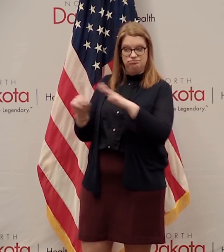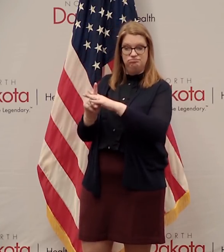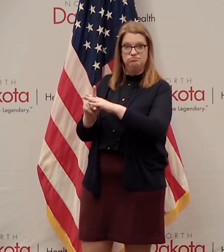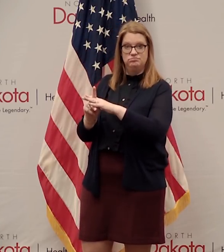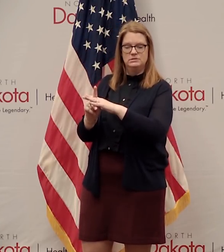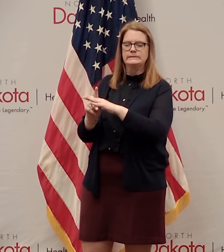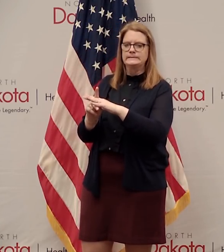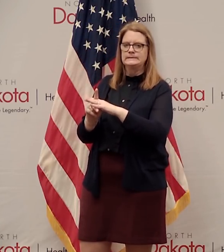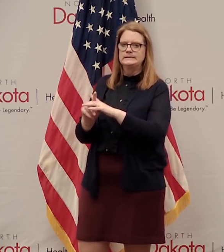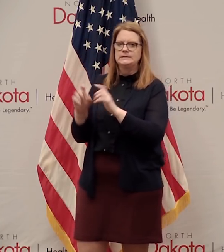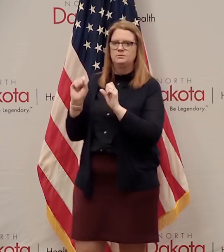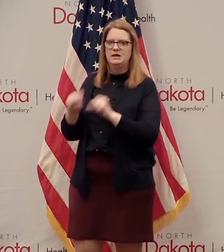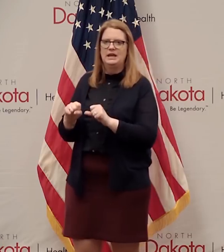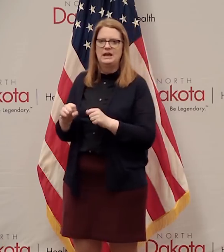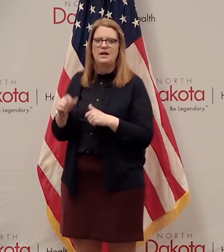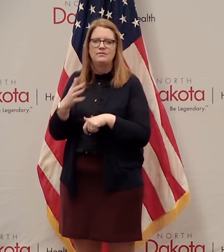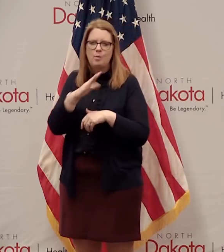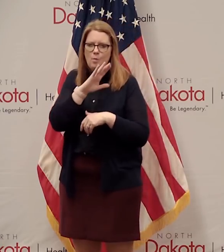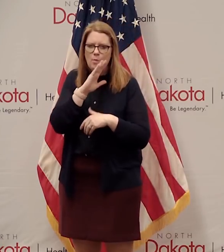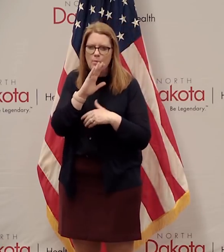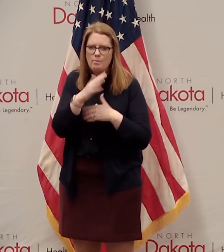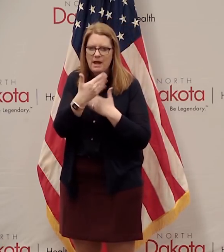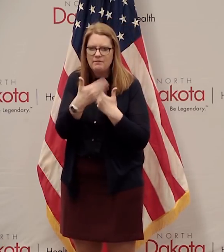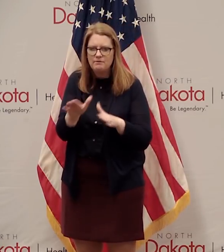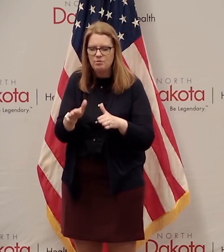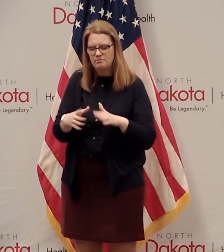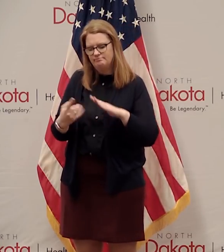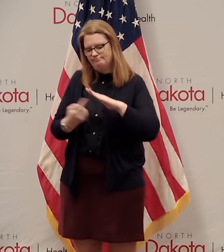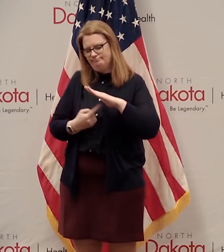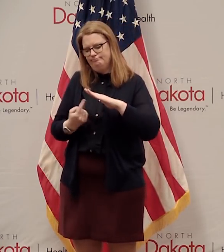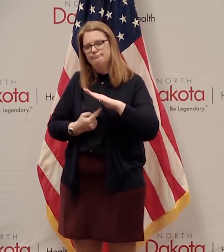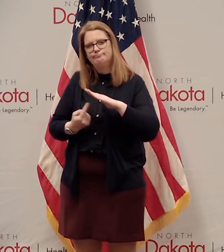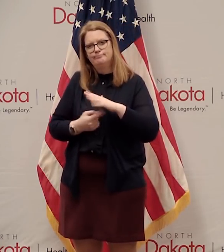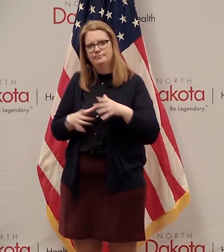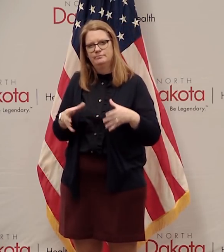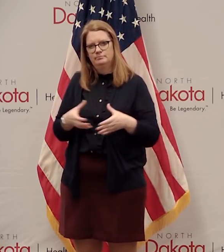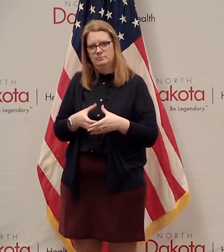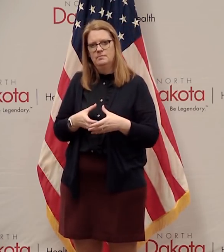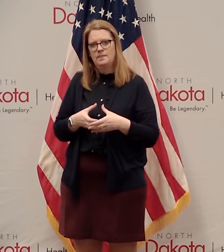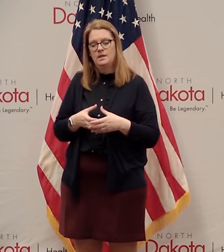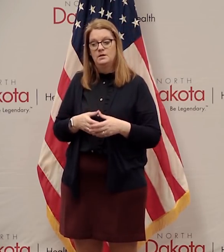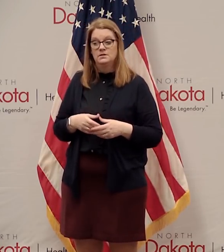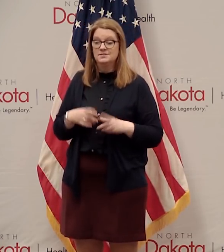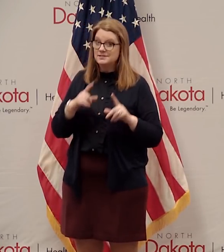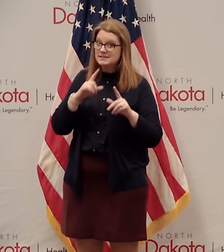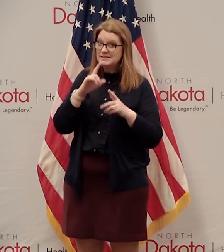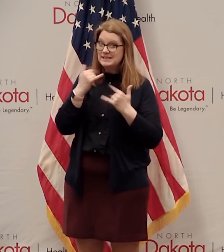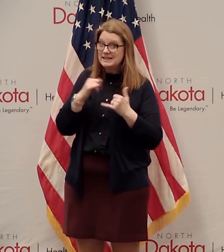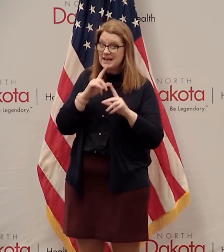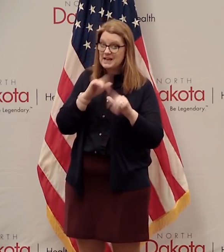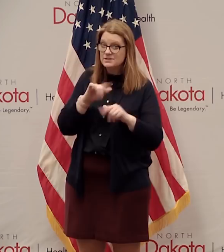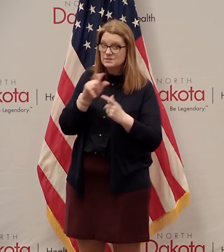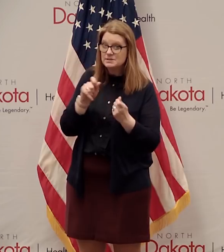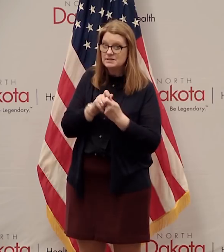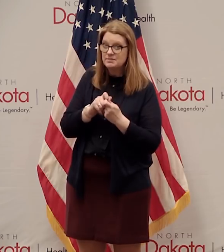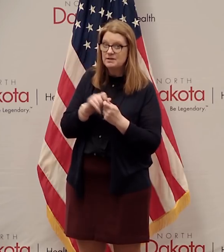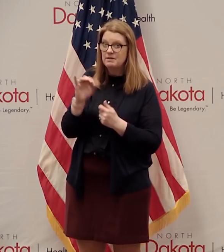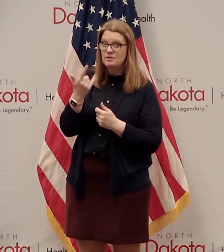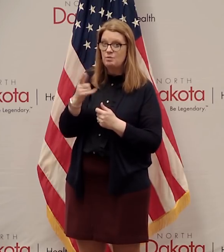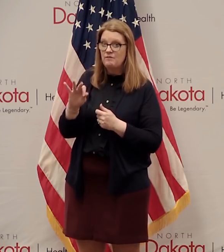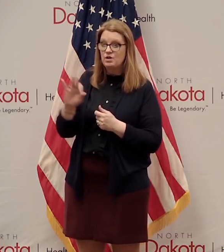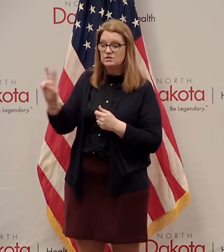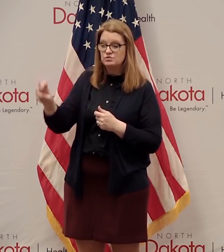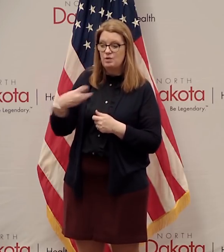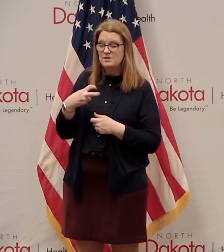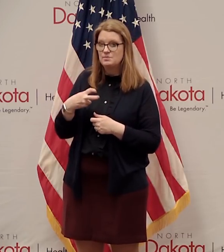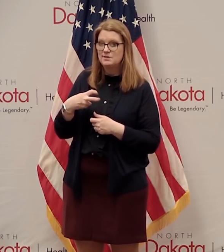got the room to isolate people. So I would say that I don't have an answer today specifically about the Grand Forks transfers, but I just